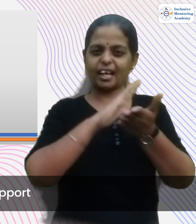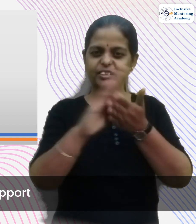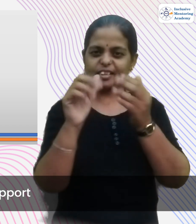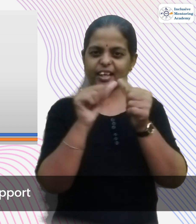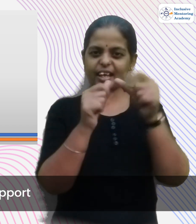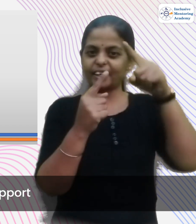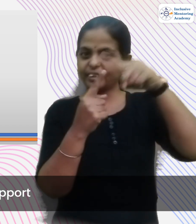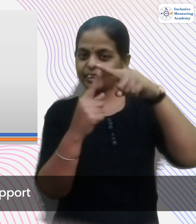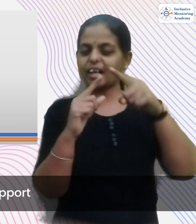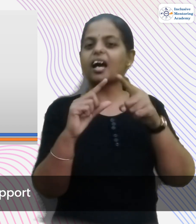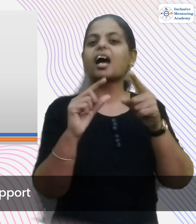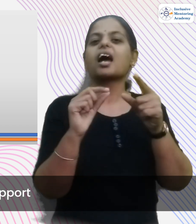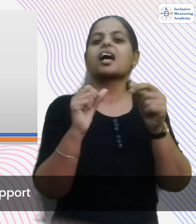Chat support.